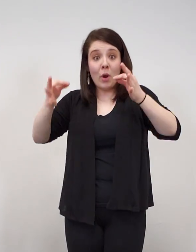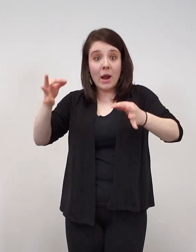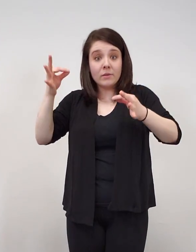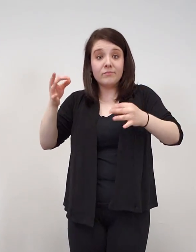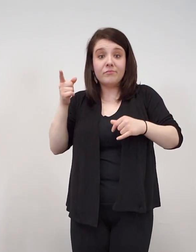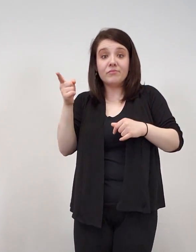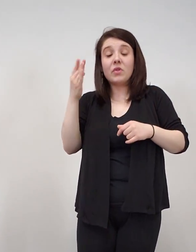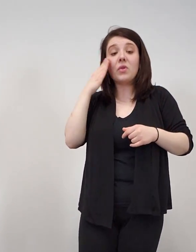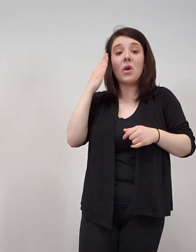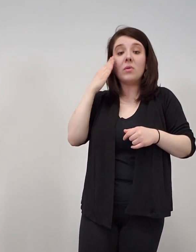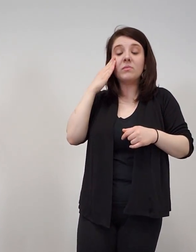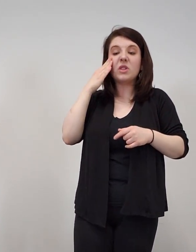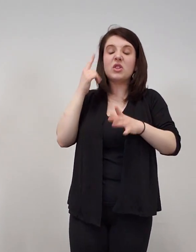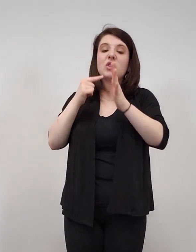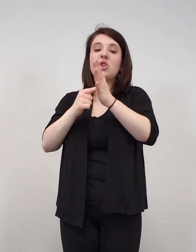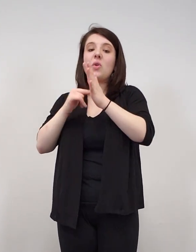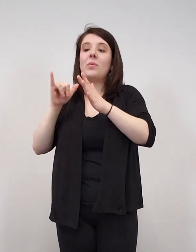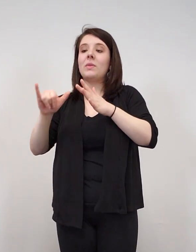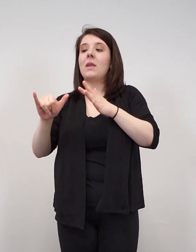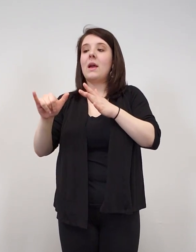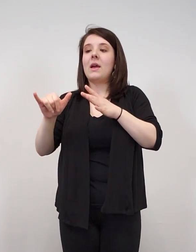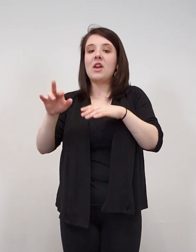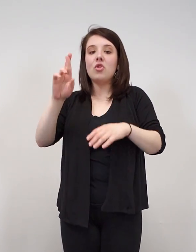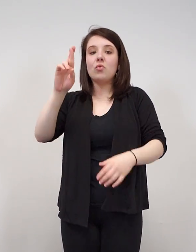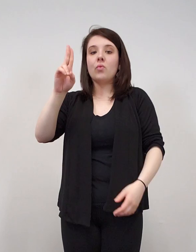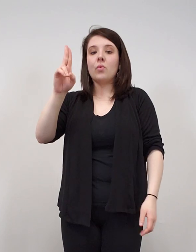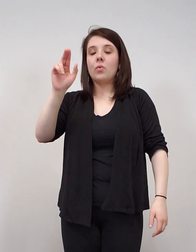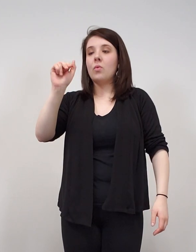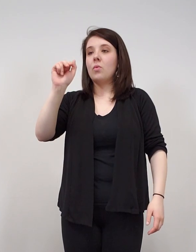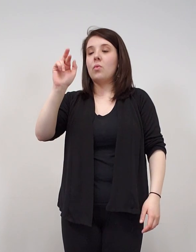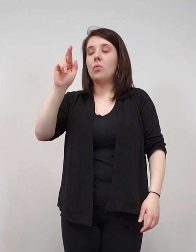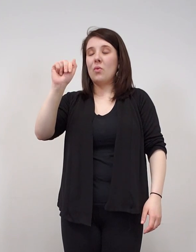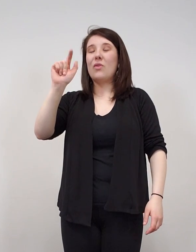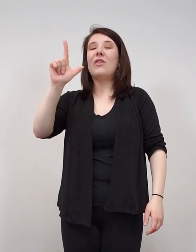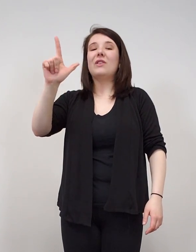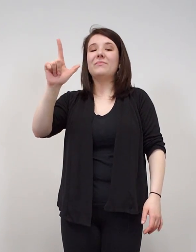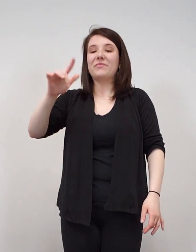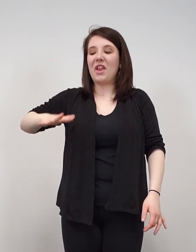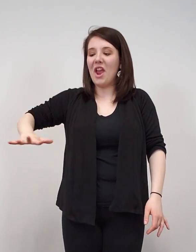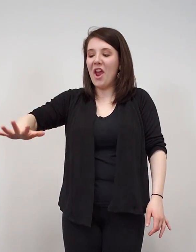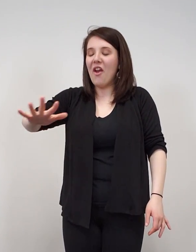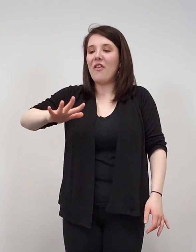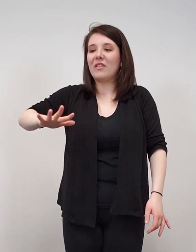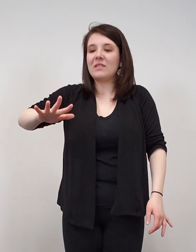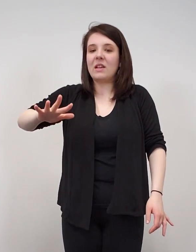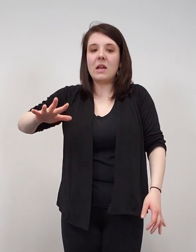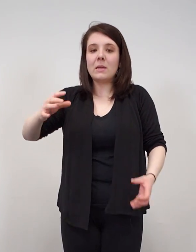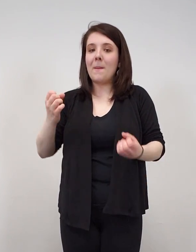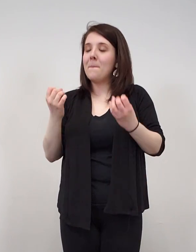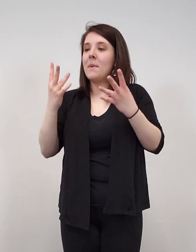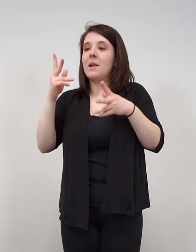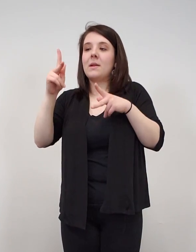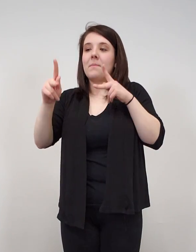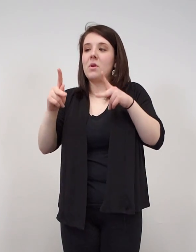in mainstream media had imagined. On page 746, you can review some of this